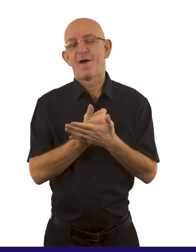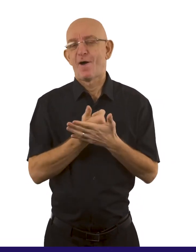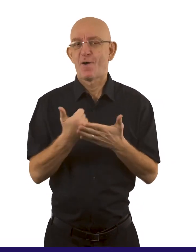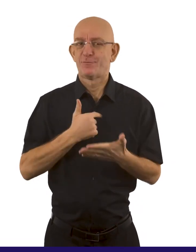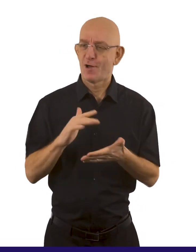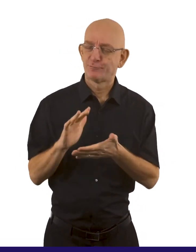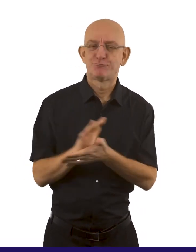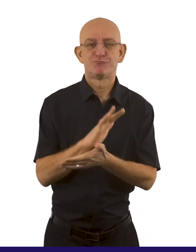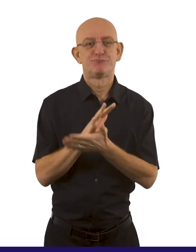Always.